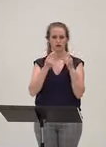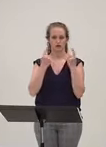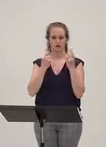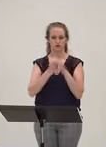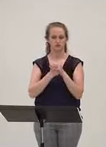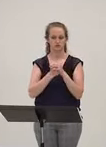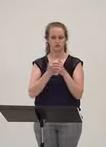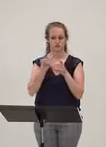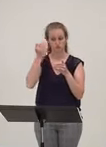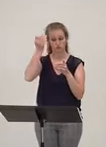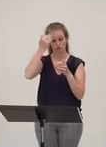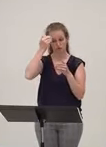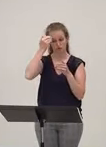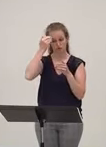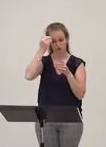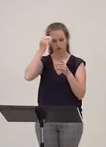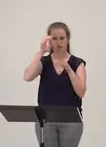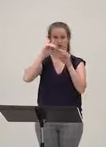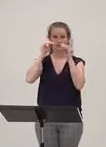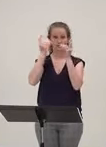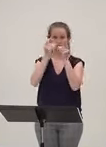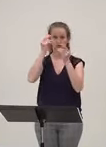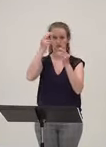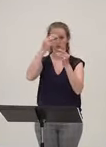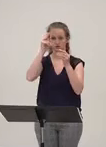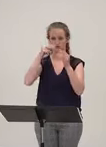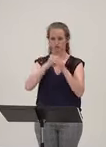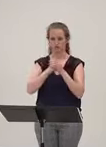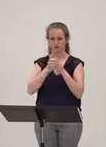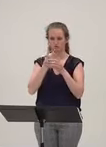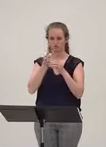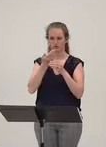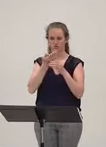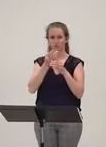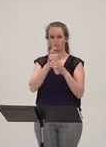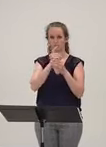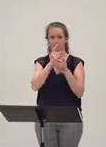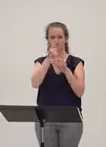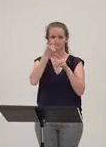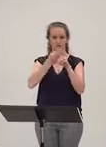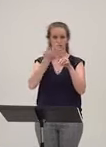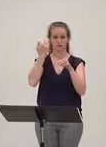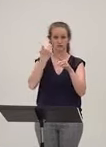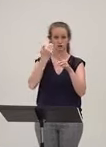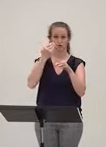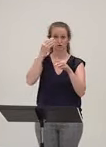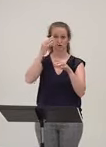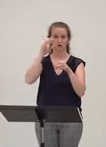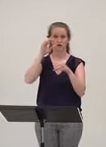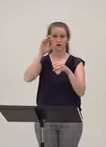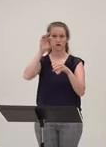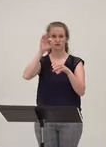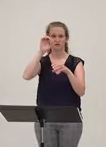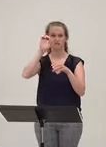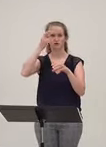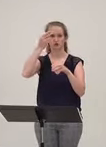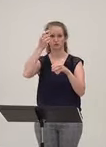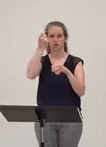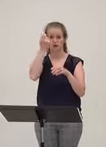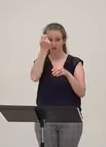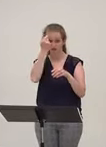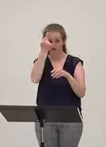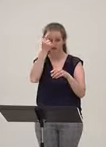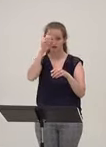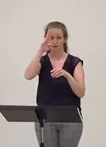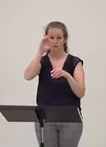As you are aware, the Diocese of Harrisburg a few months ago filed for Chapter 11 bankruptcy earlier this year. In